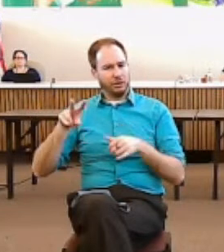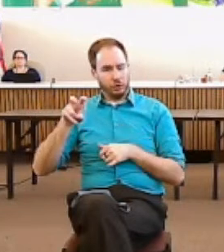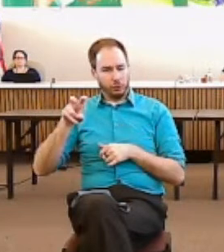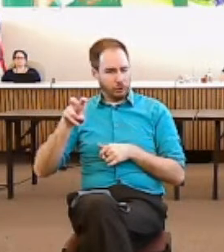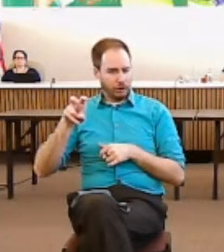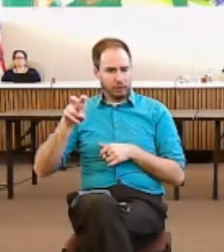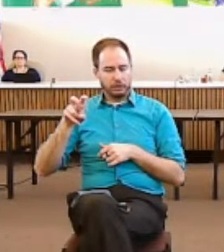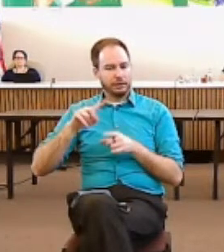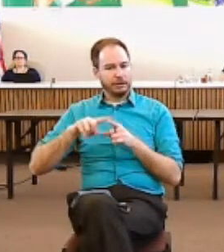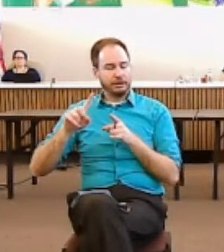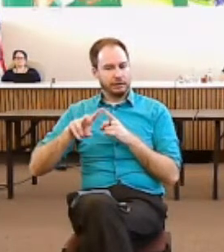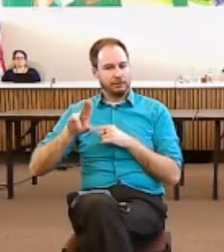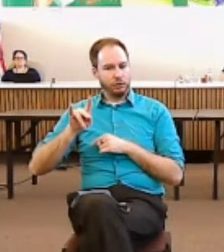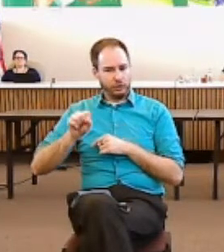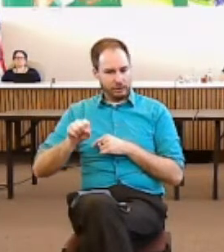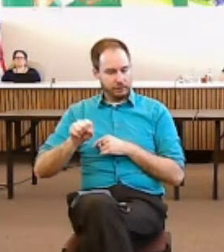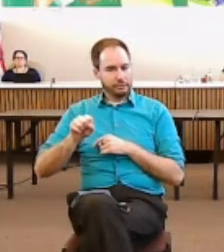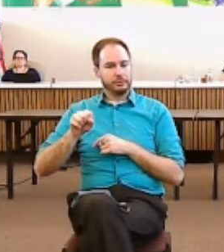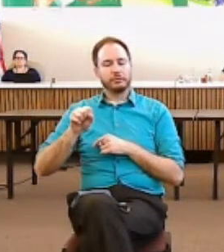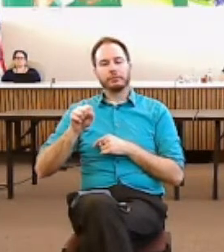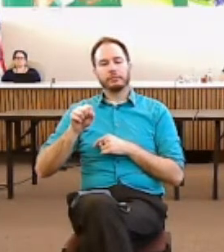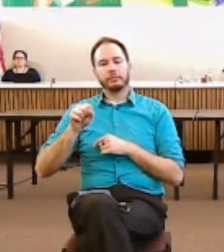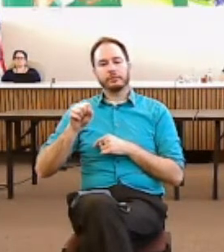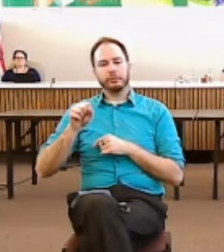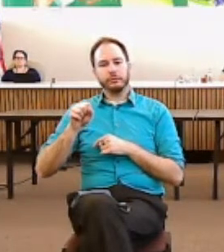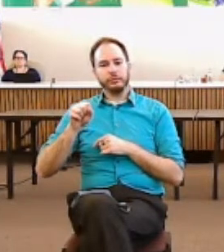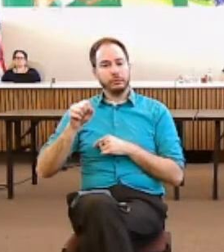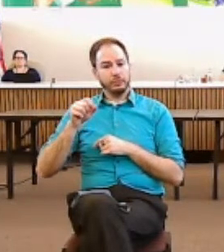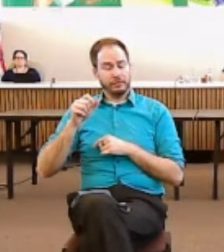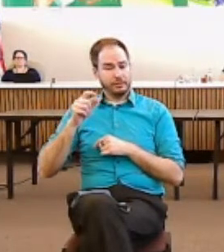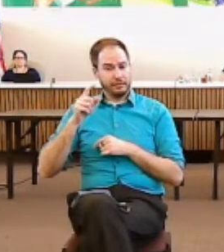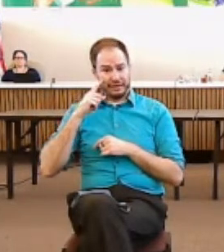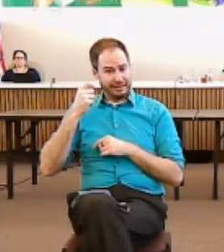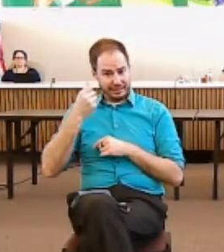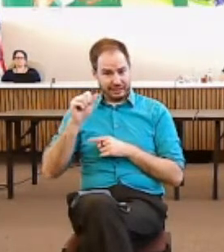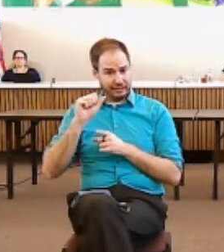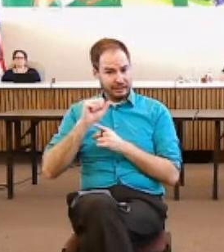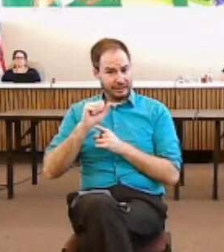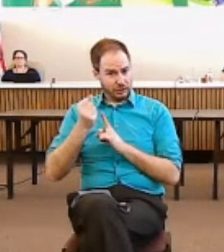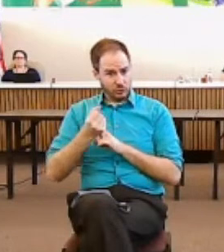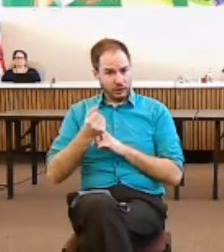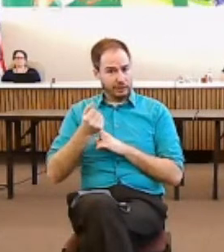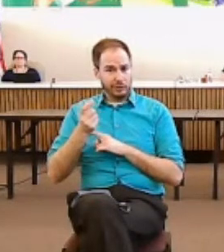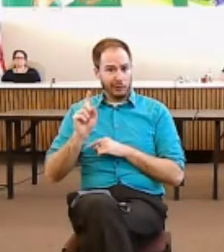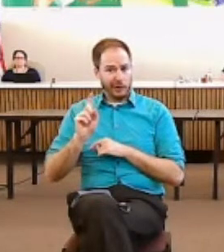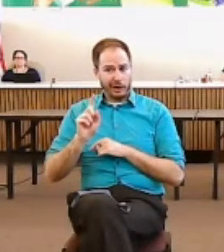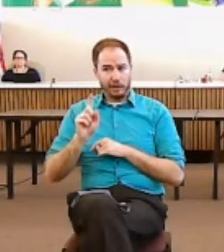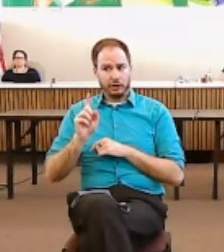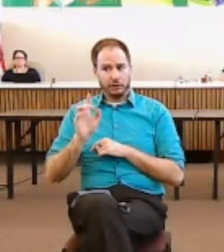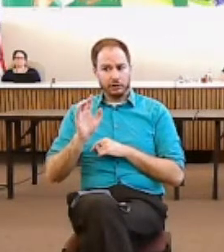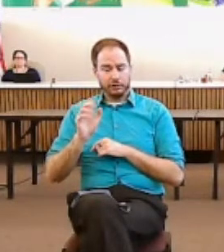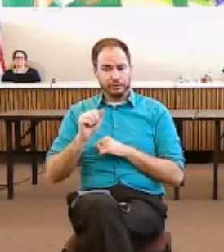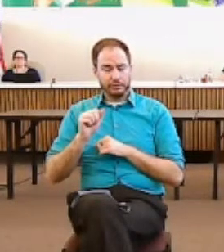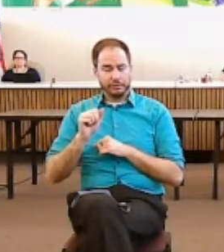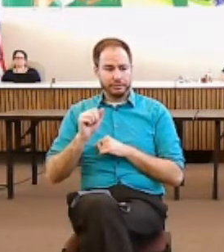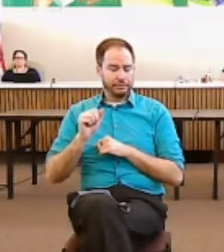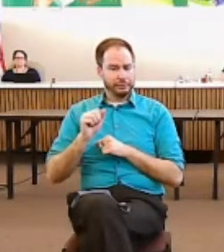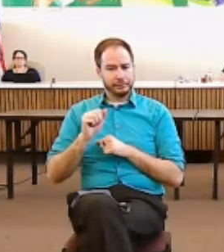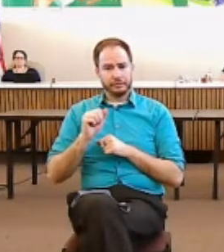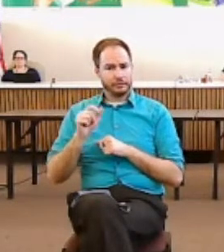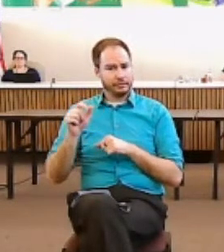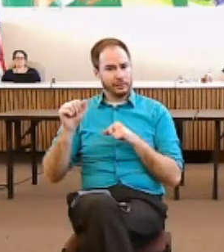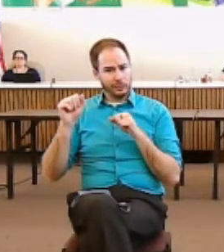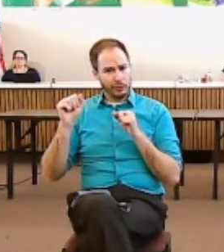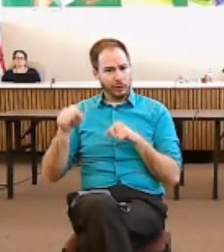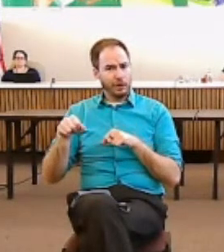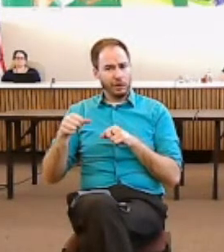200 units in it. Under any conditions would could they